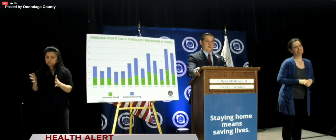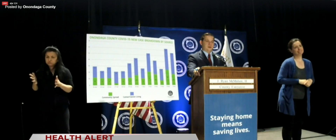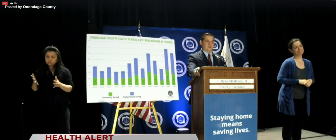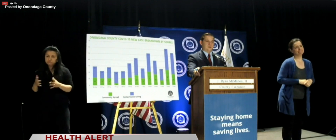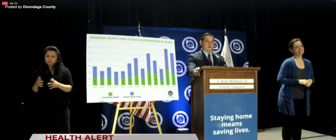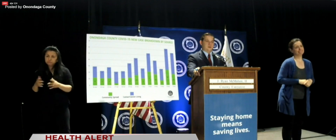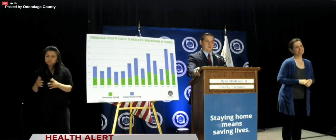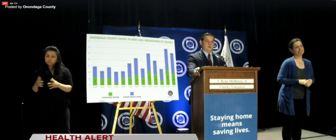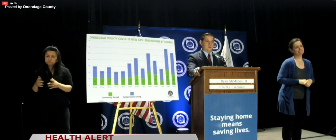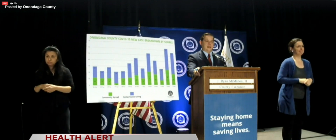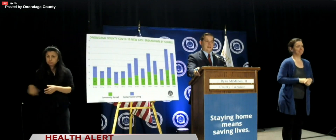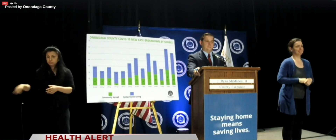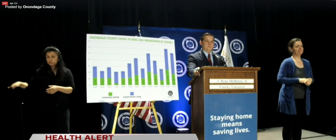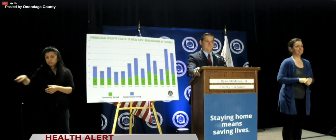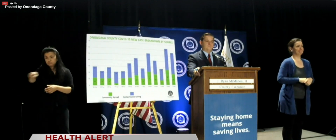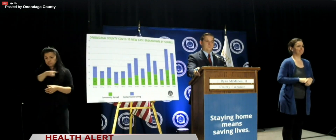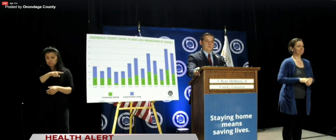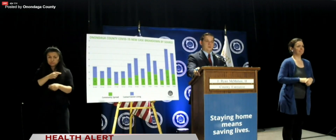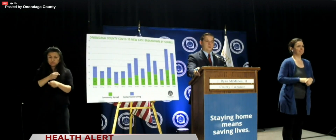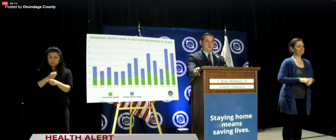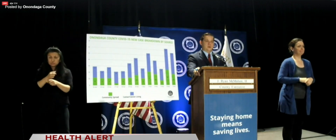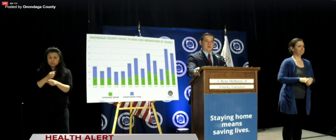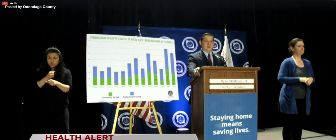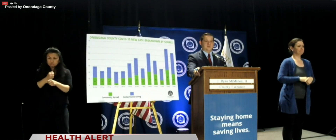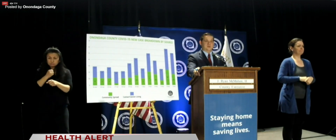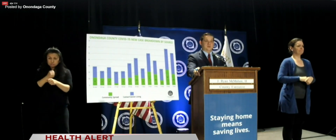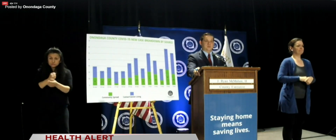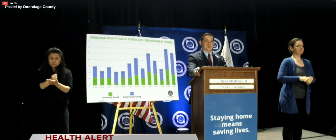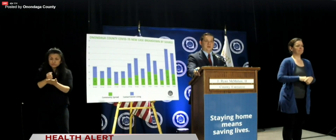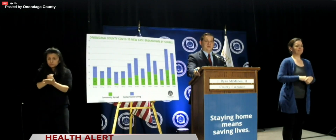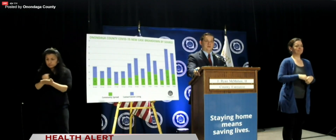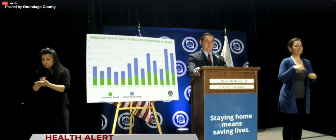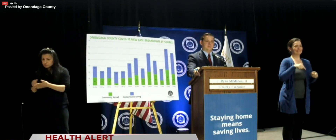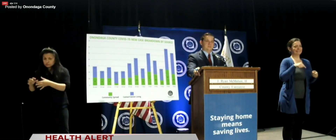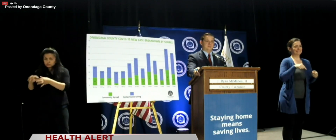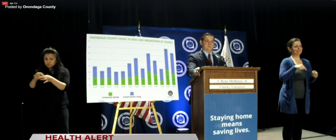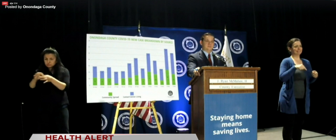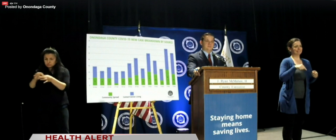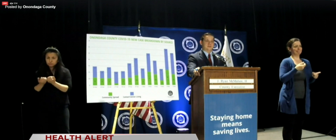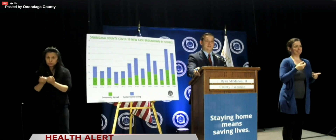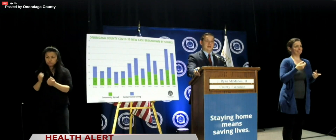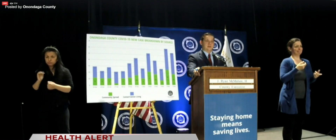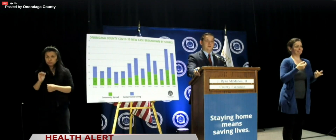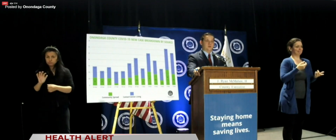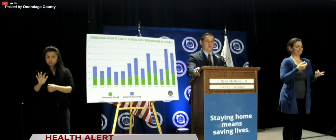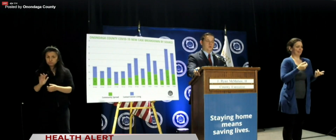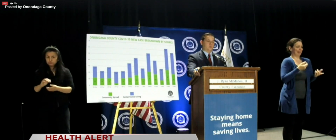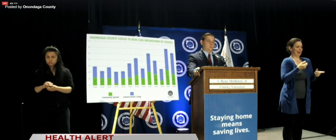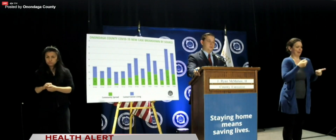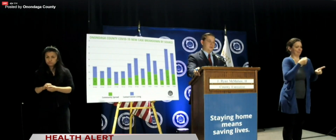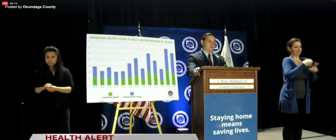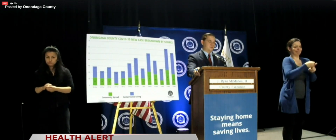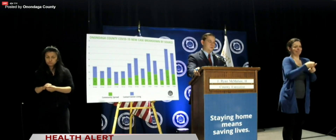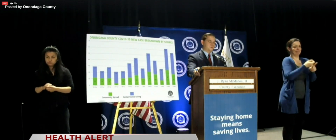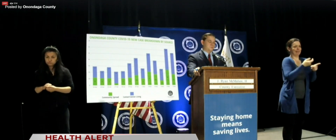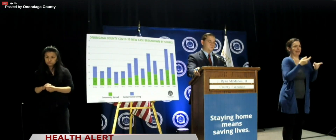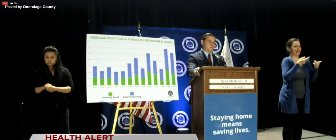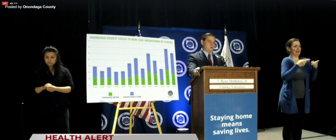when you're playing a game, you don't execute your play every time down the court, down the